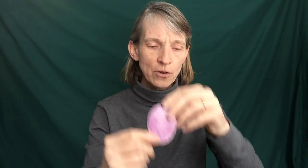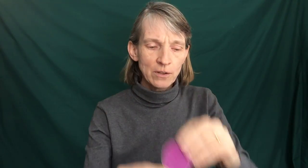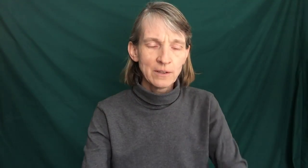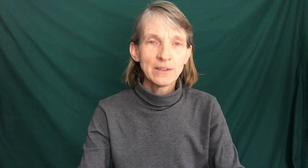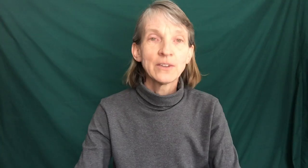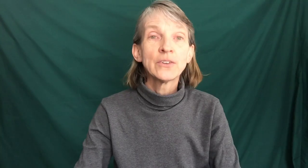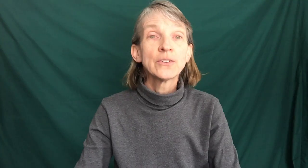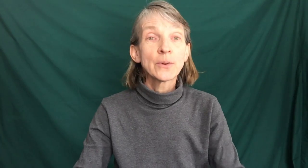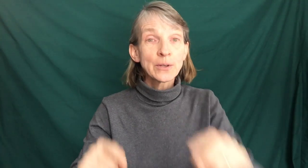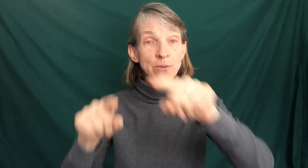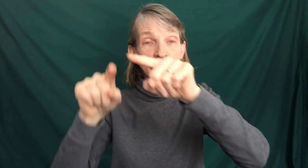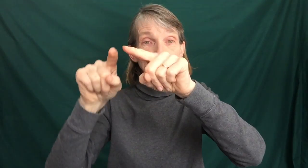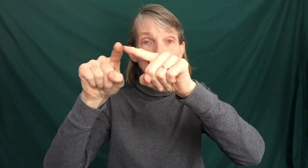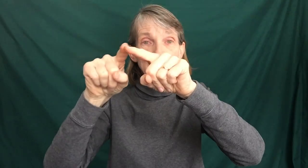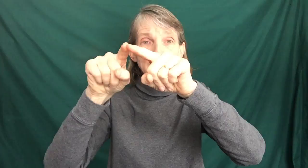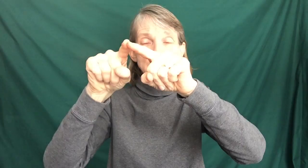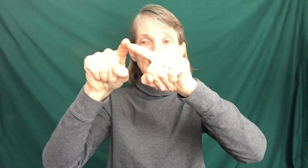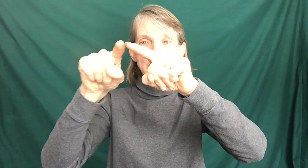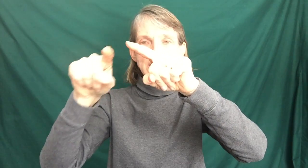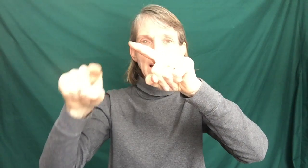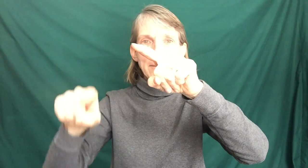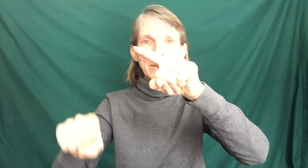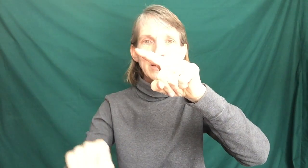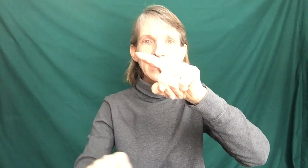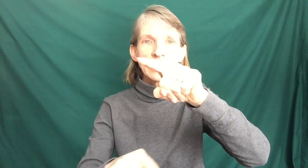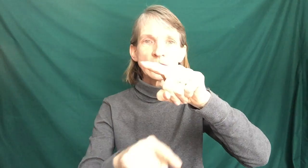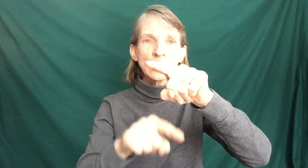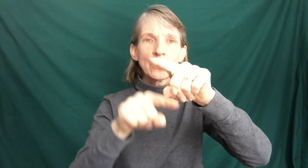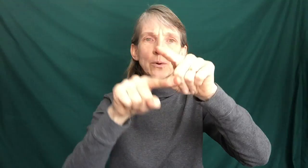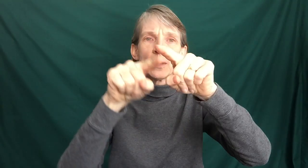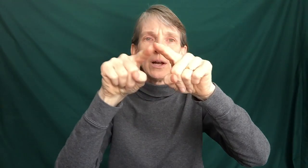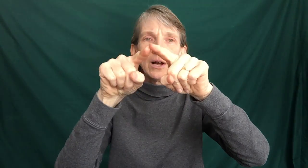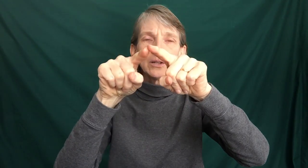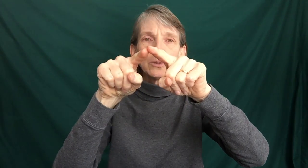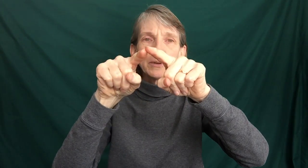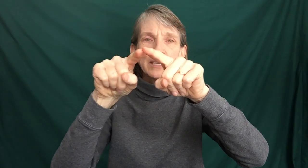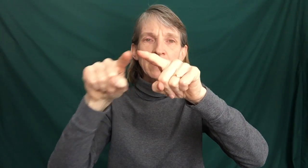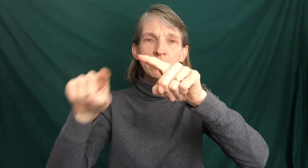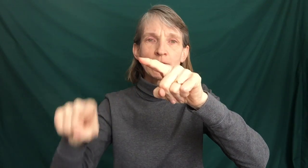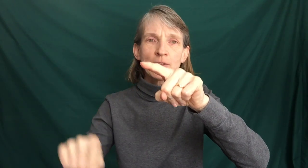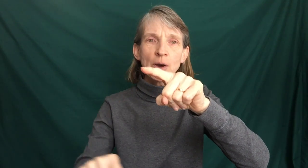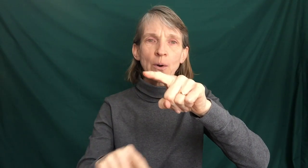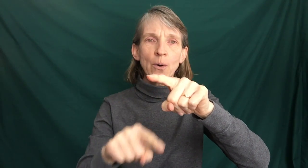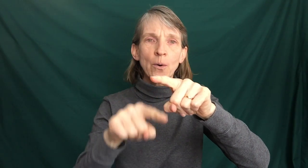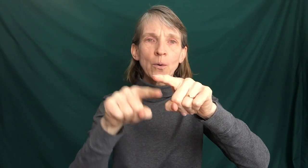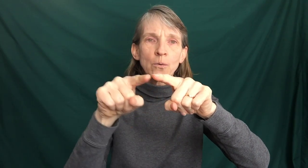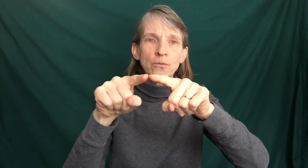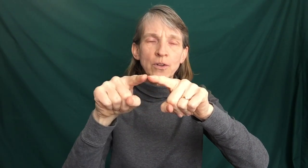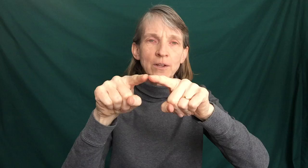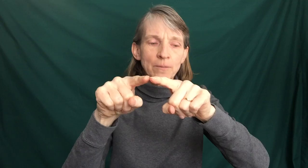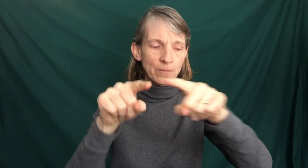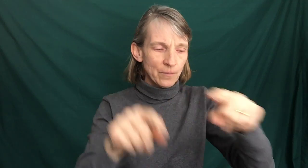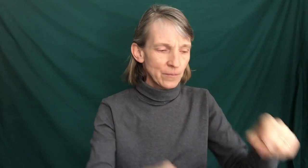oval. So I do the same thing, start at the top and show looping down for the oval.